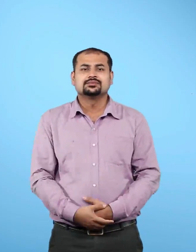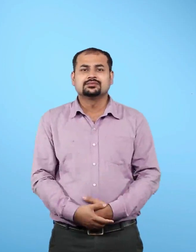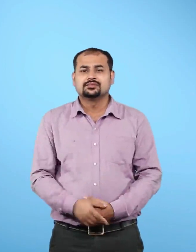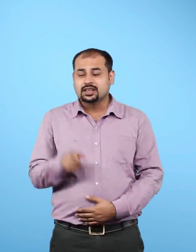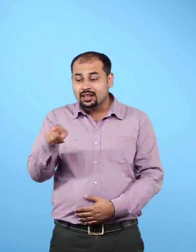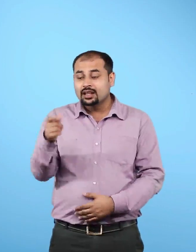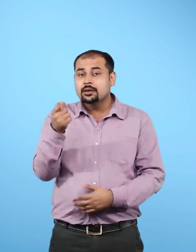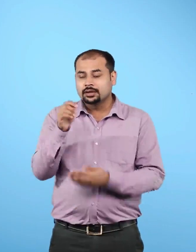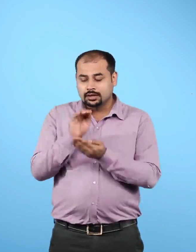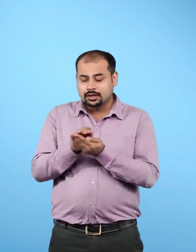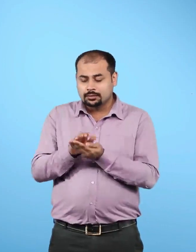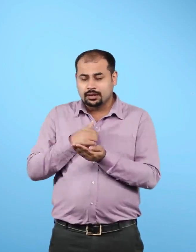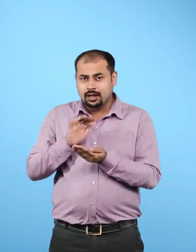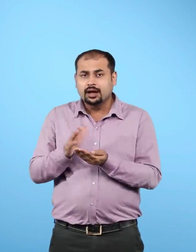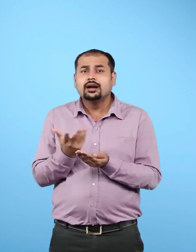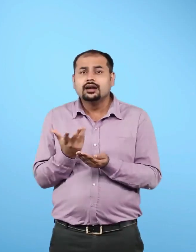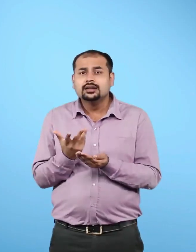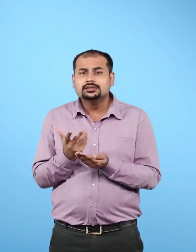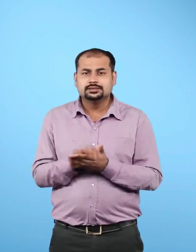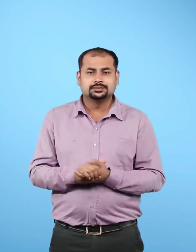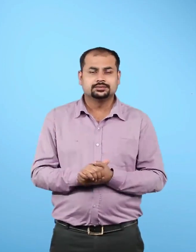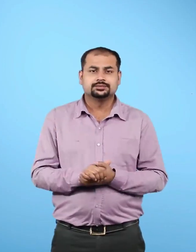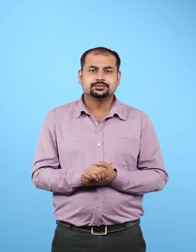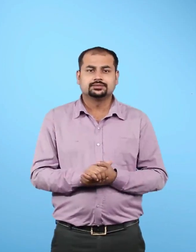He has a 5 rupee coin,